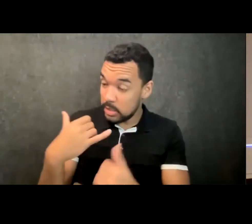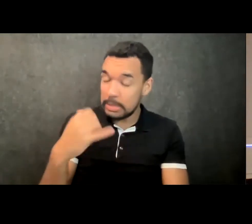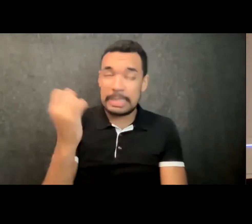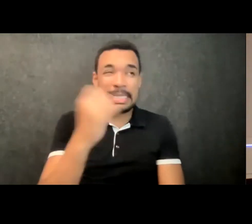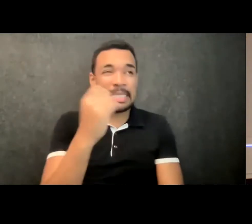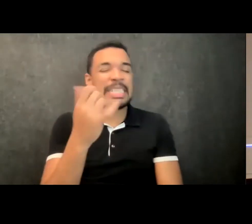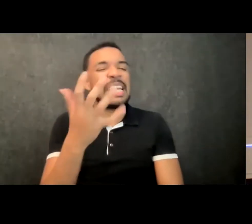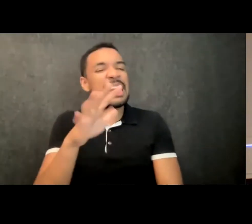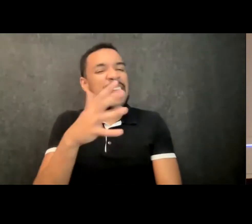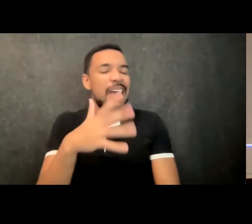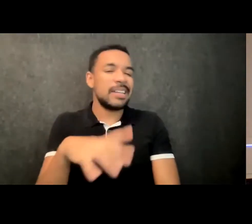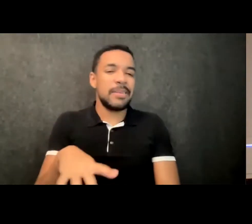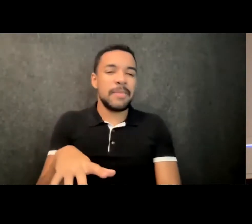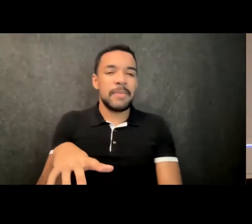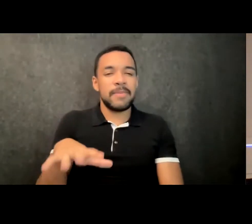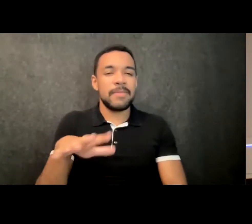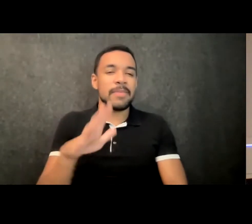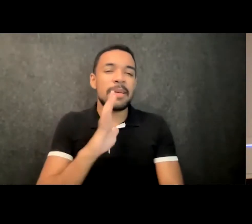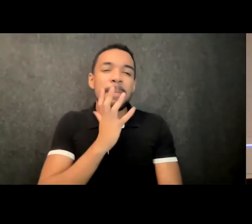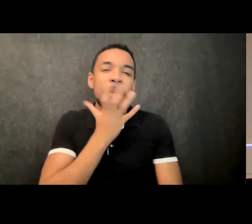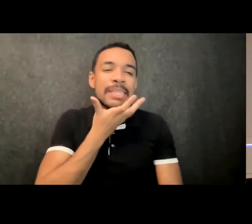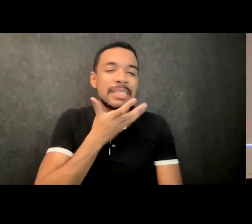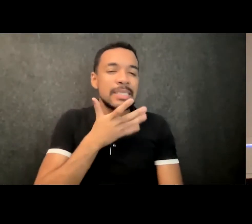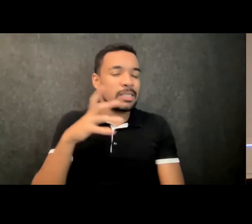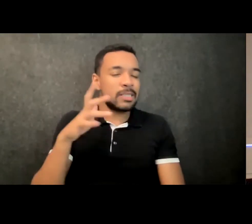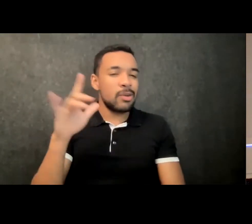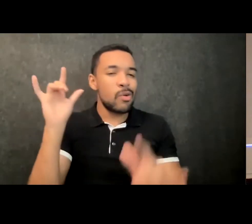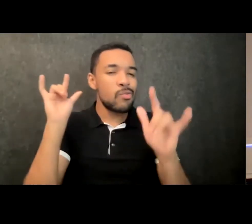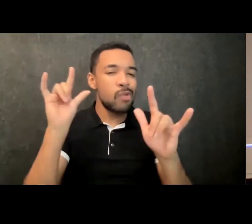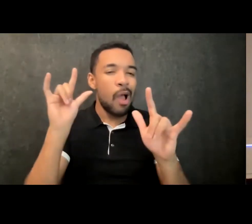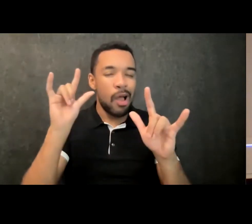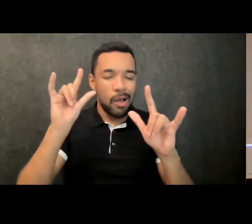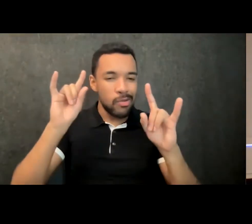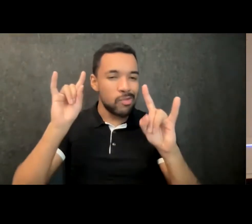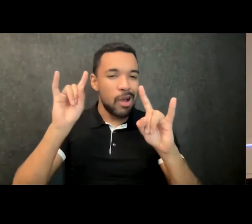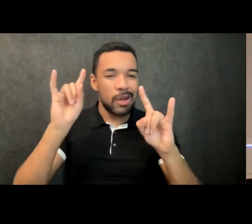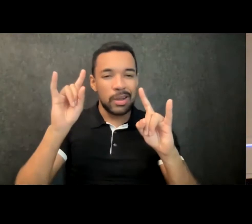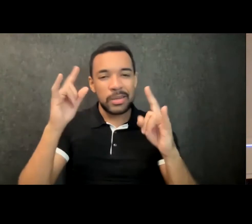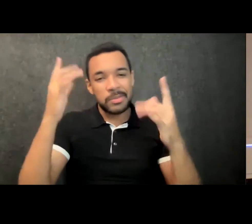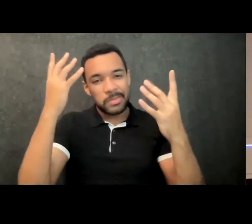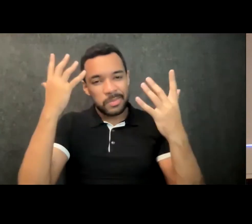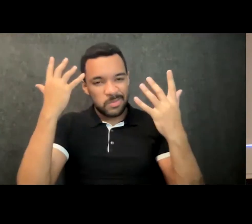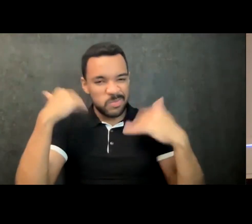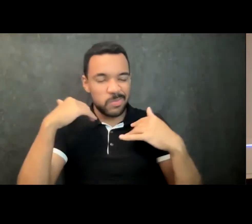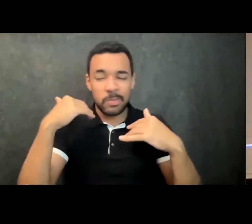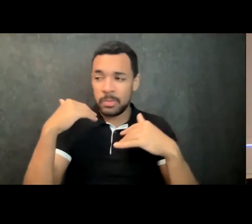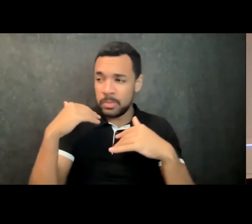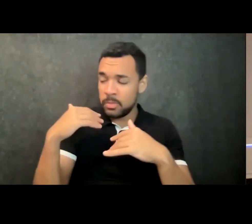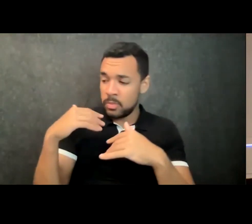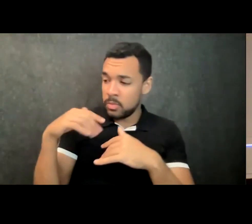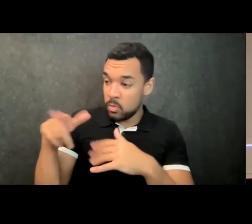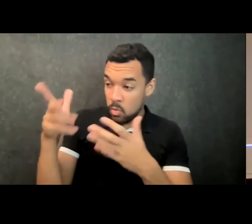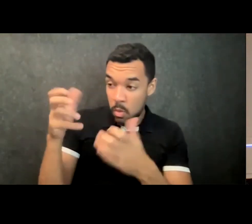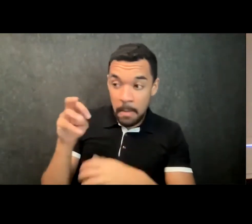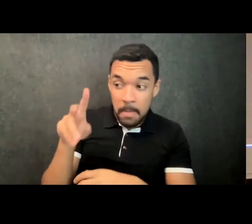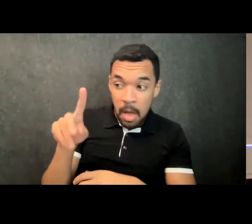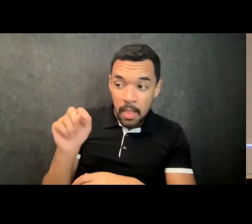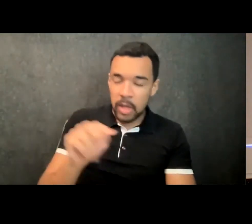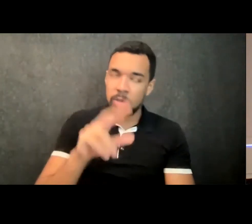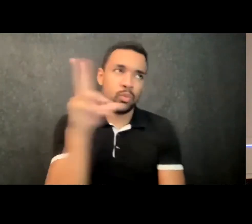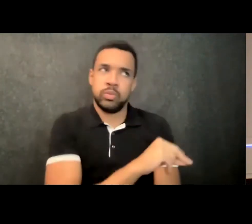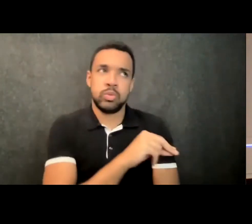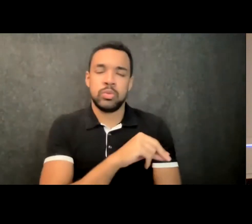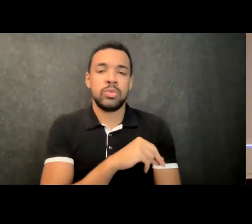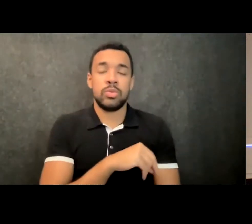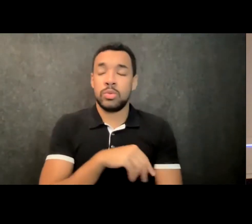messy rocker shag. Not a mullet though. Not a mullet for sure. And you like your bangs short, right? Right,